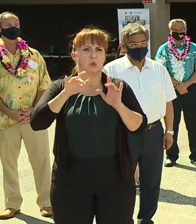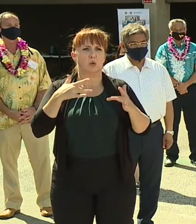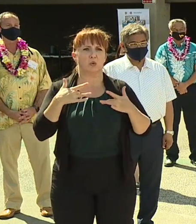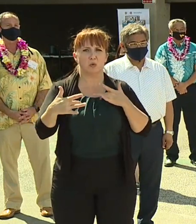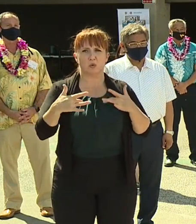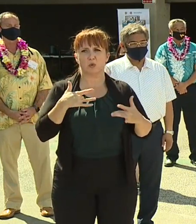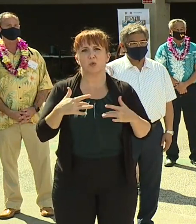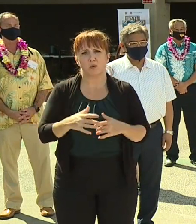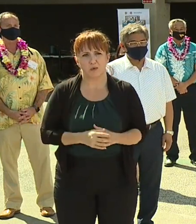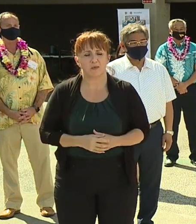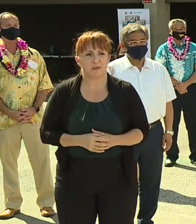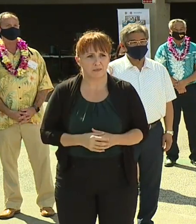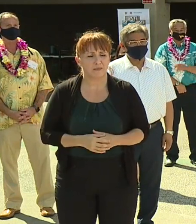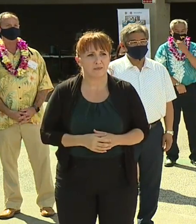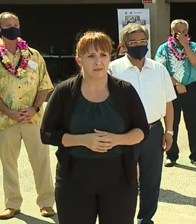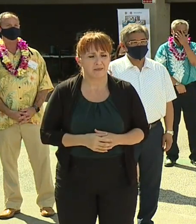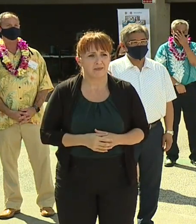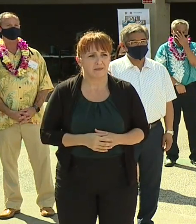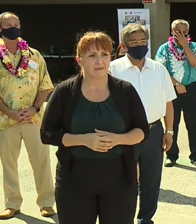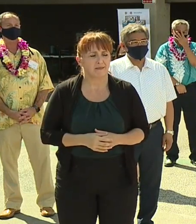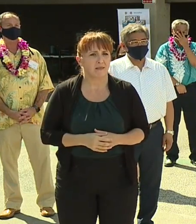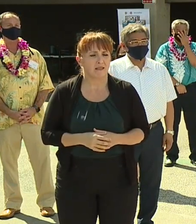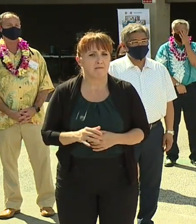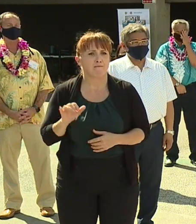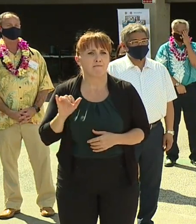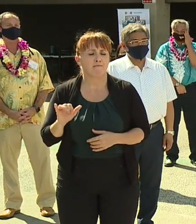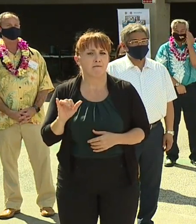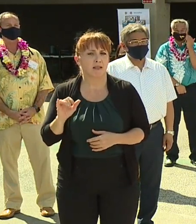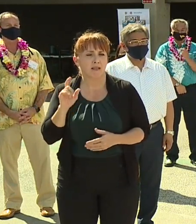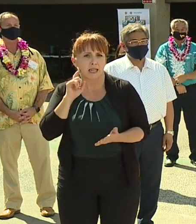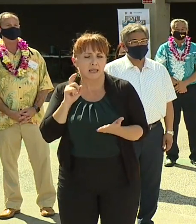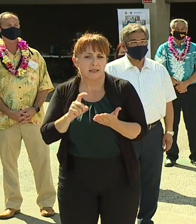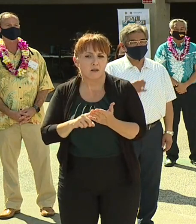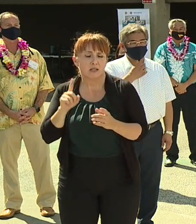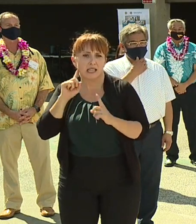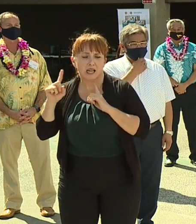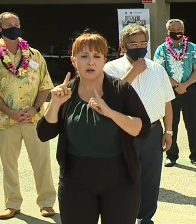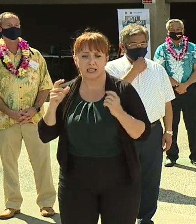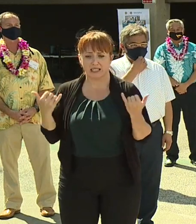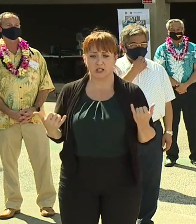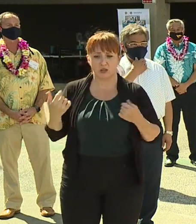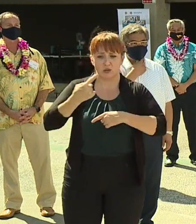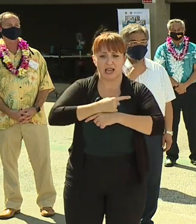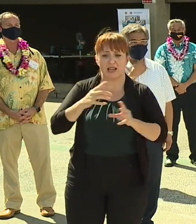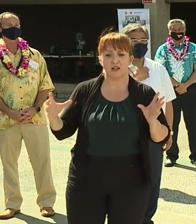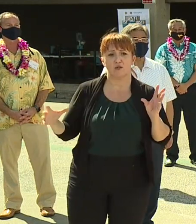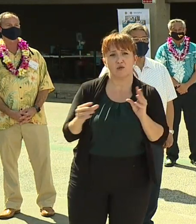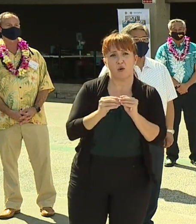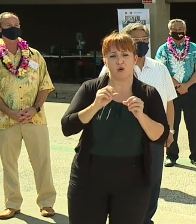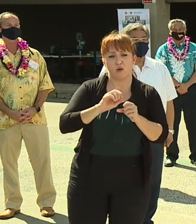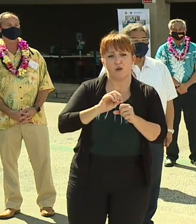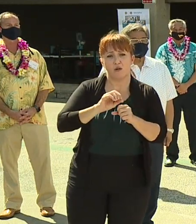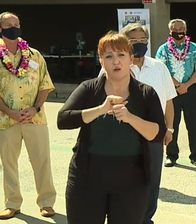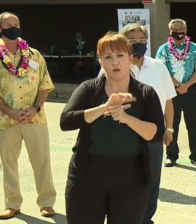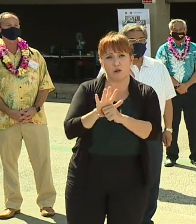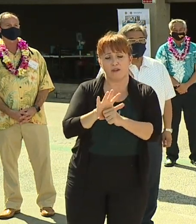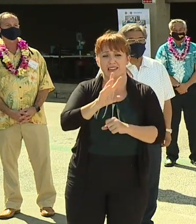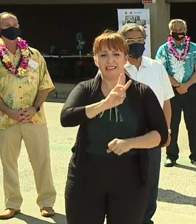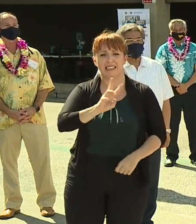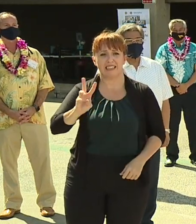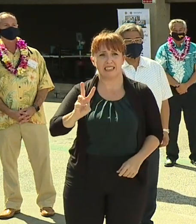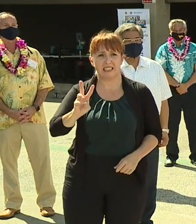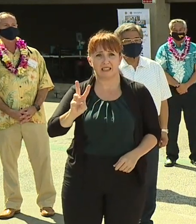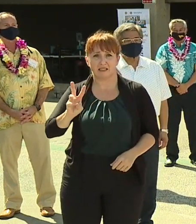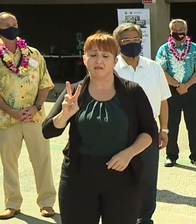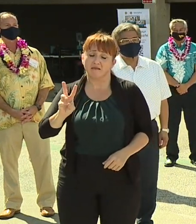concerning. Now I'm hearing that the cases for Oahu for today are 66. That's better